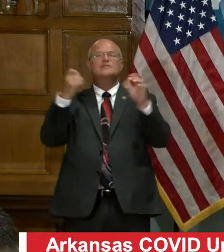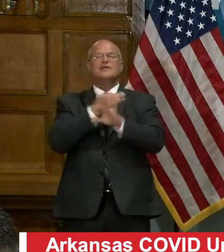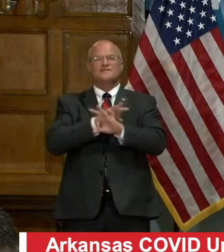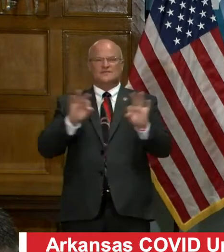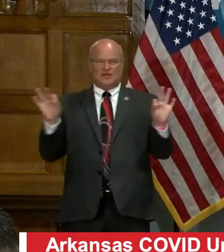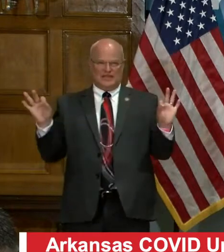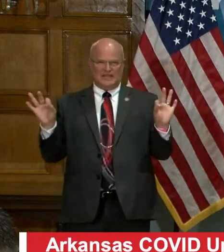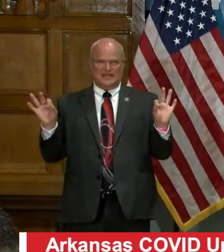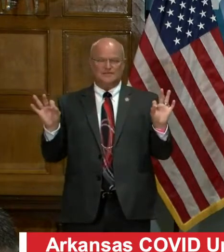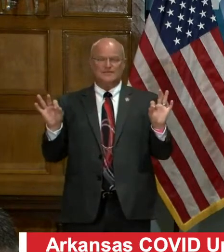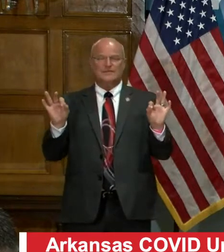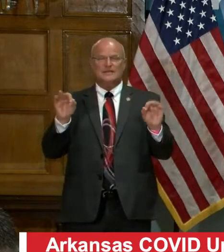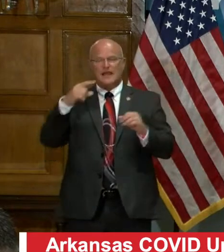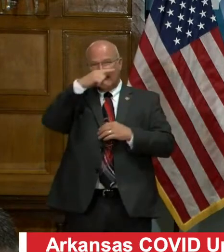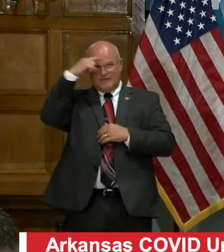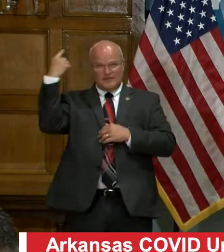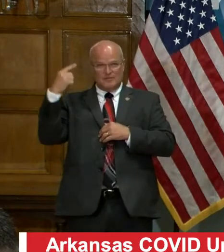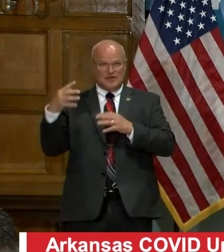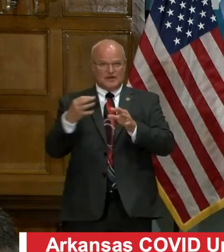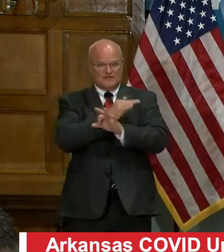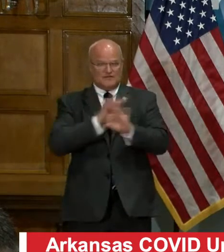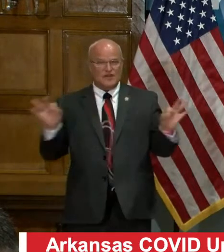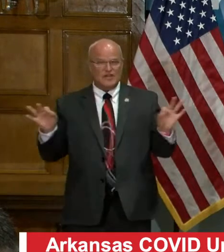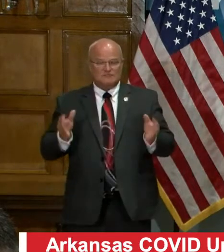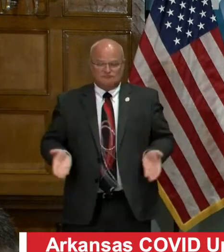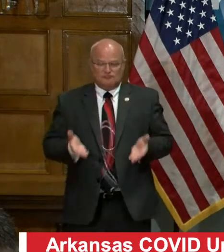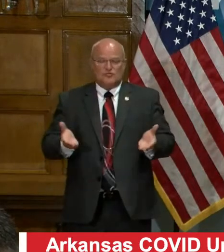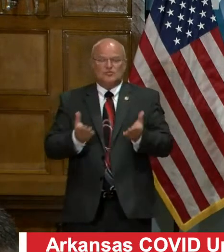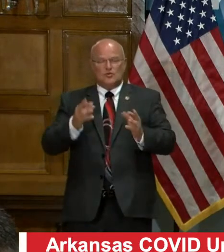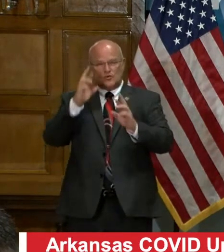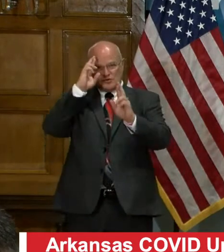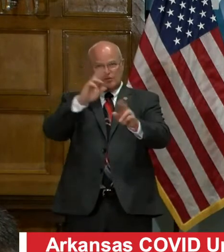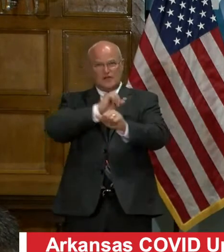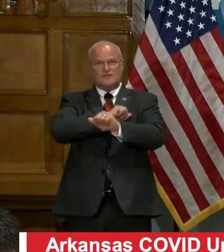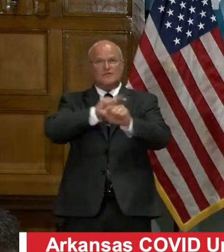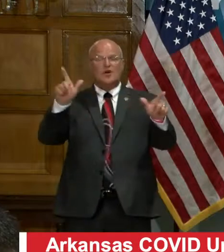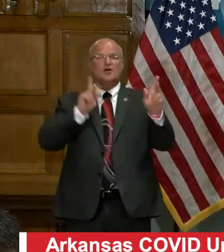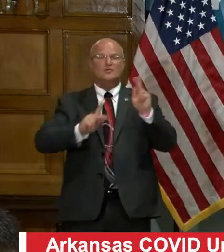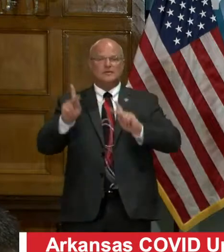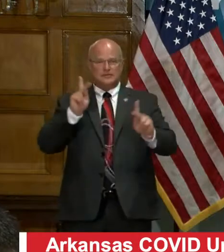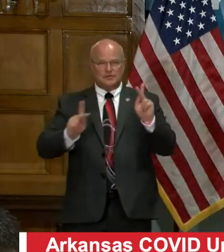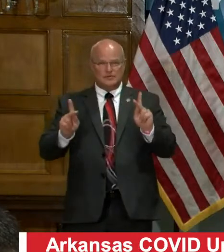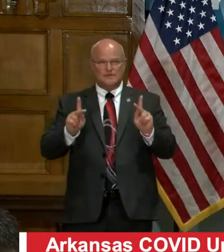freedom, African American freedom, while encouraging respect for all cultures.